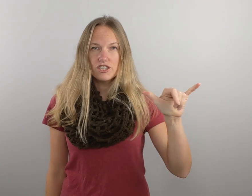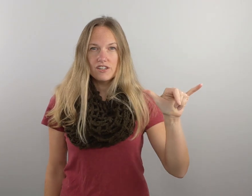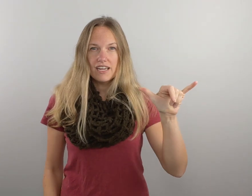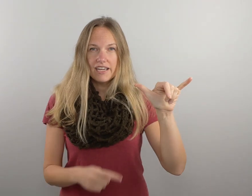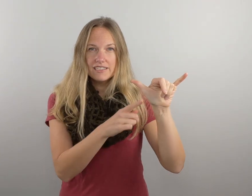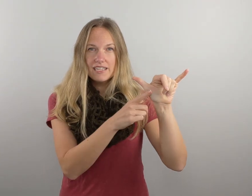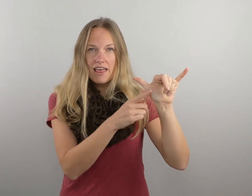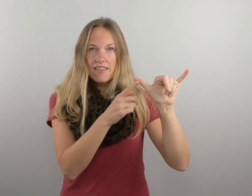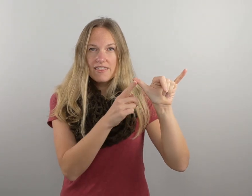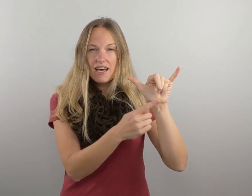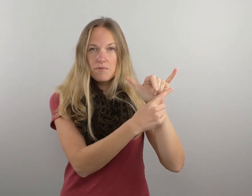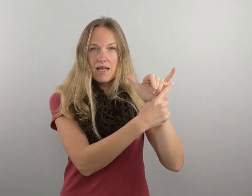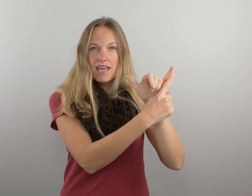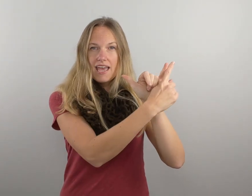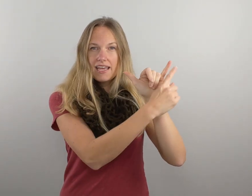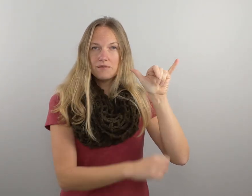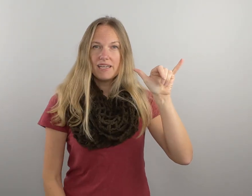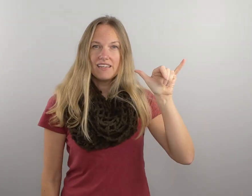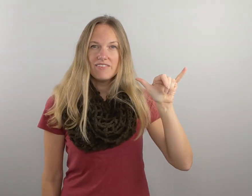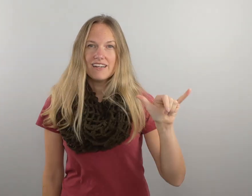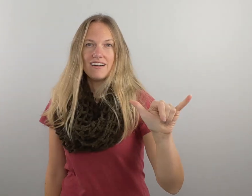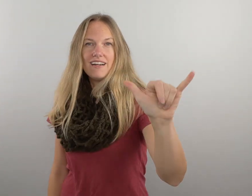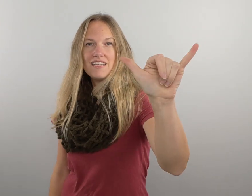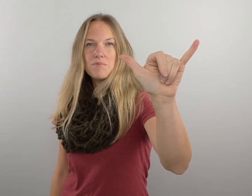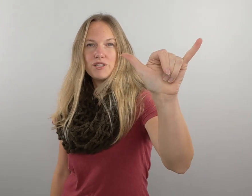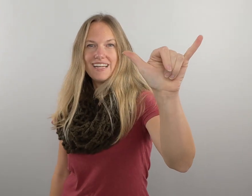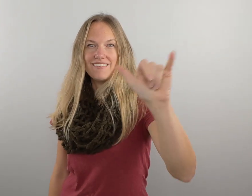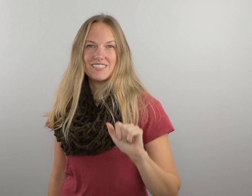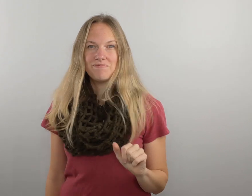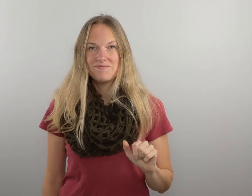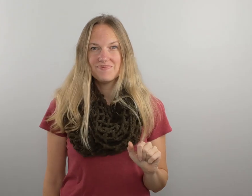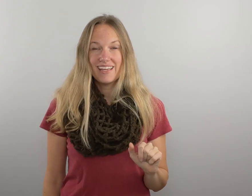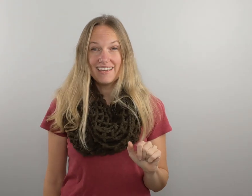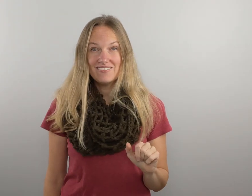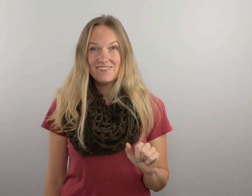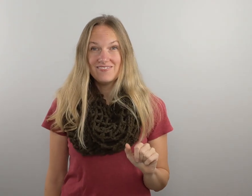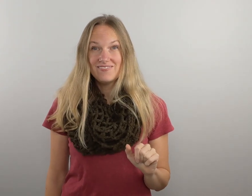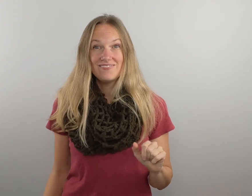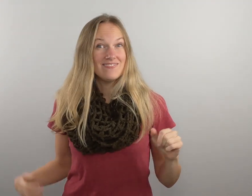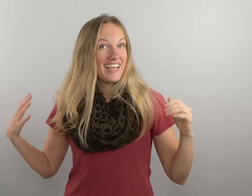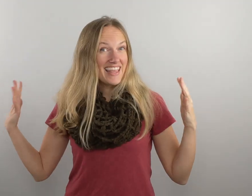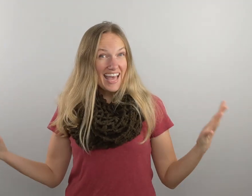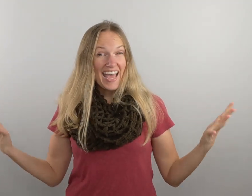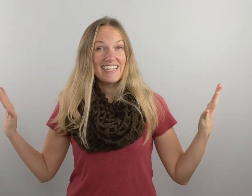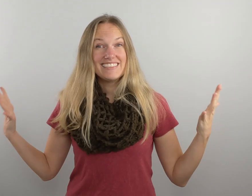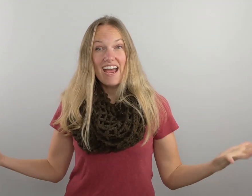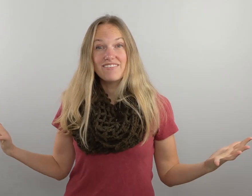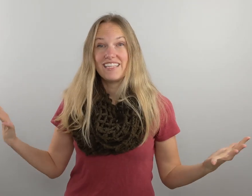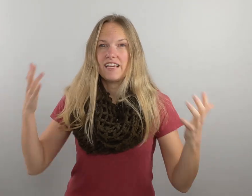your hand, thumb, and pinky finger, and then push out, okay? And that is everything. Oh,